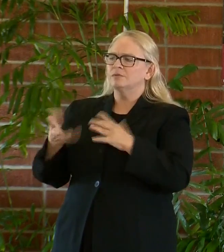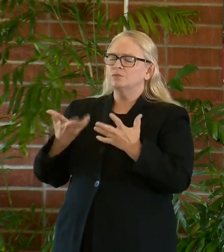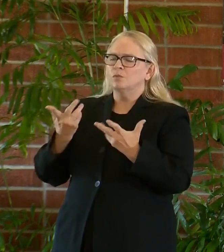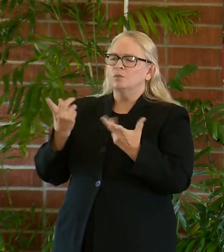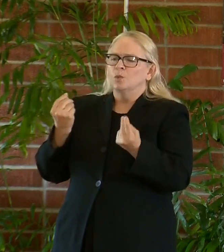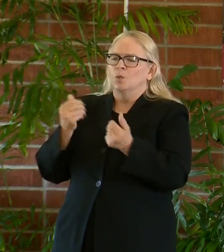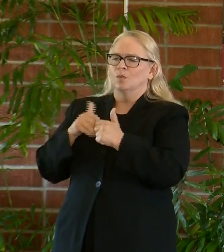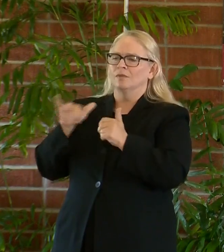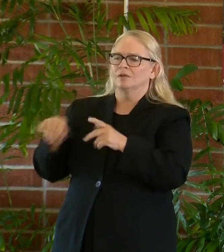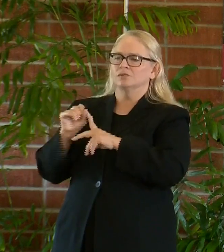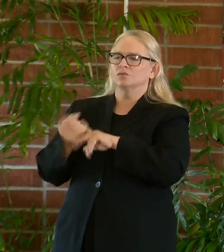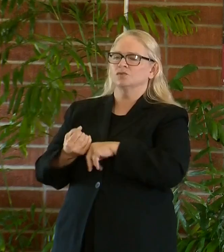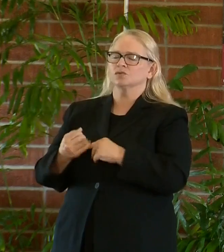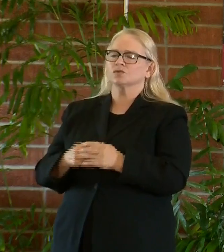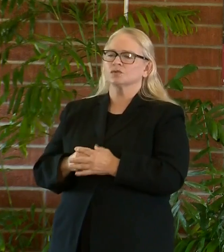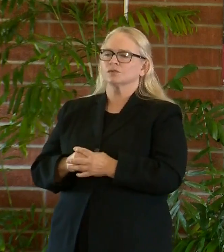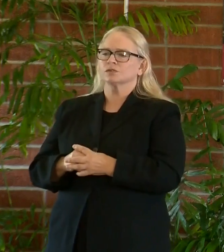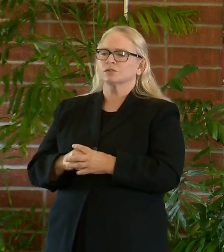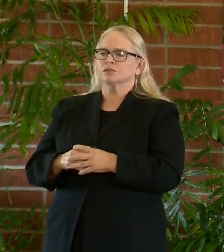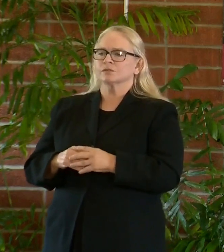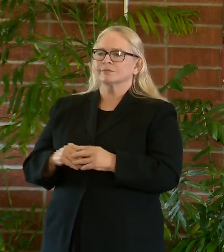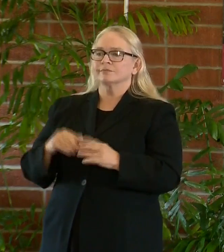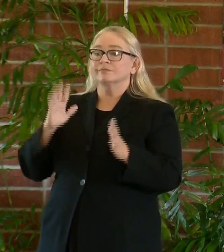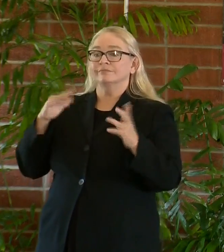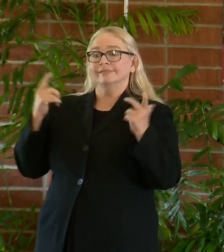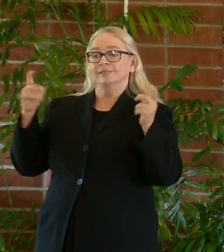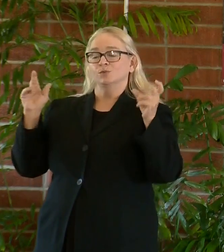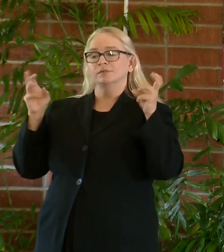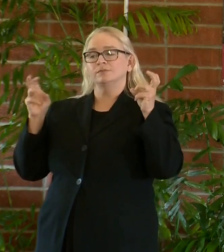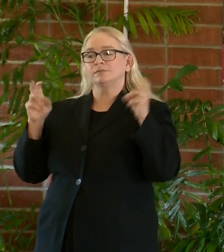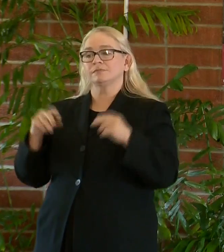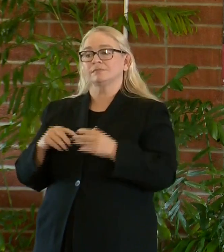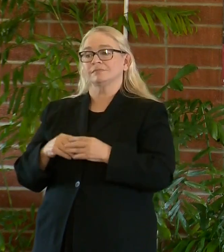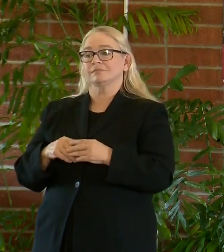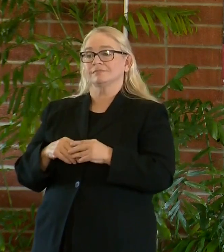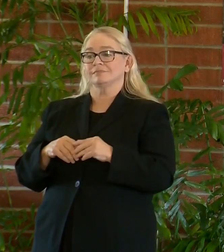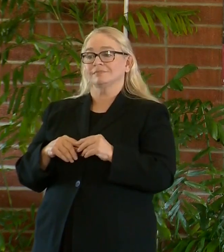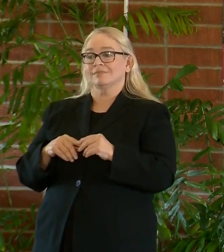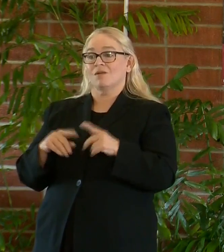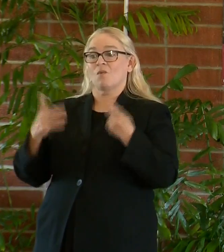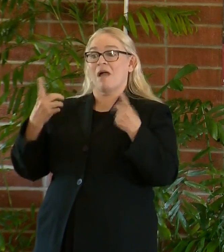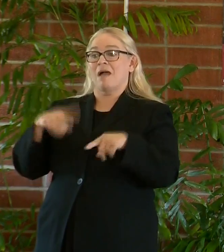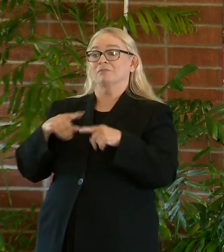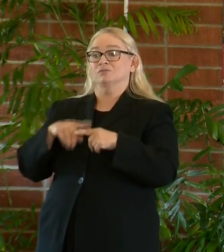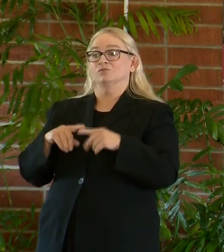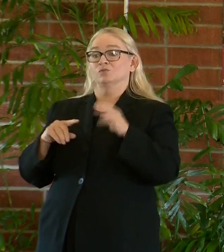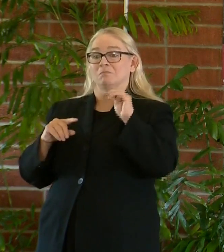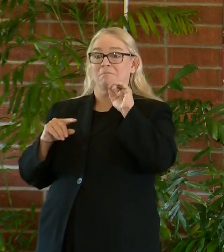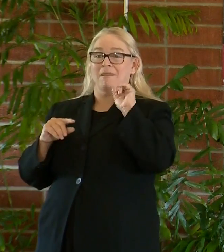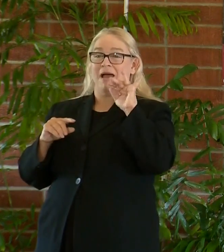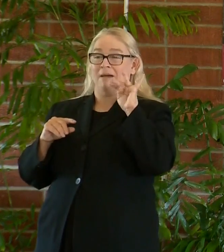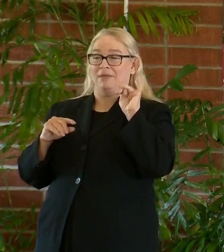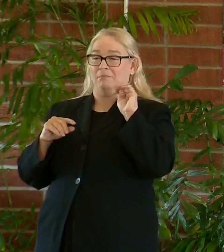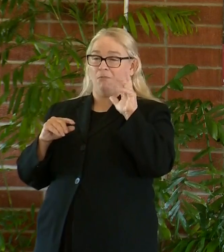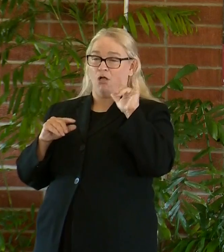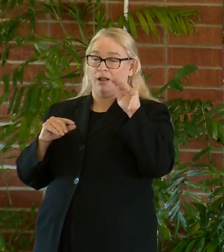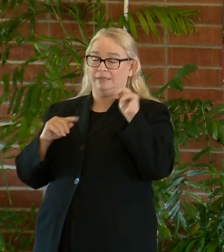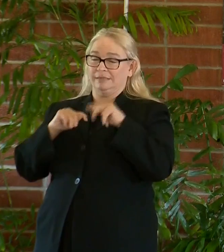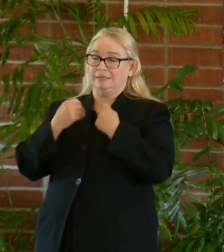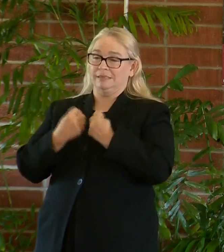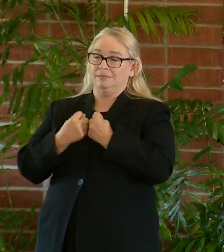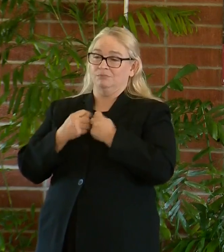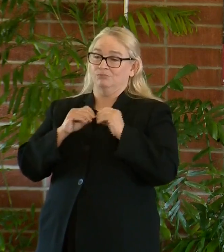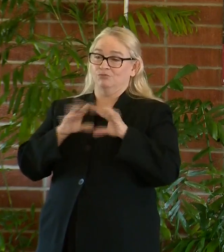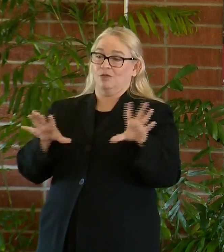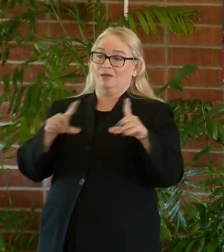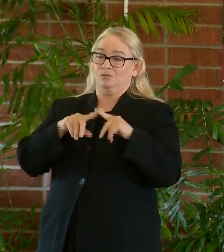is a dynamic space, and what happened with the Marlins, just a reminder of how virulent this disease is and how easily